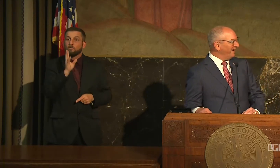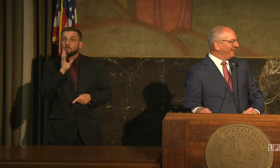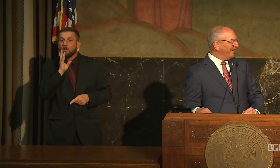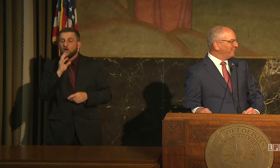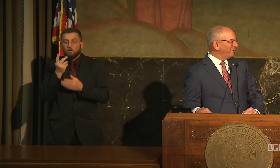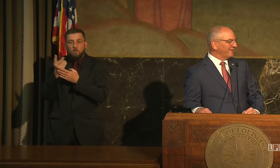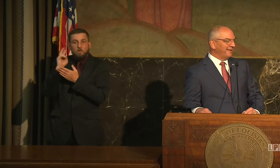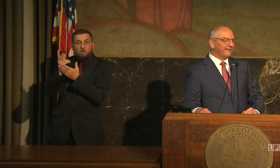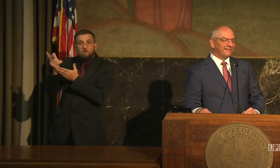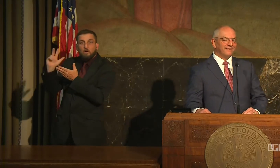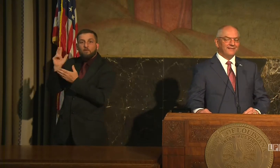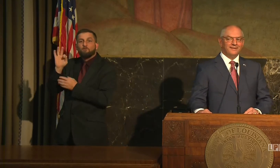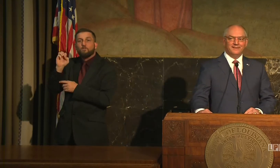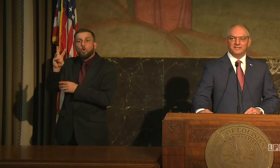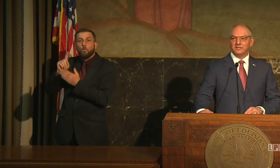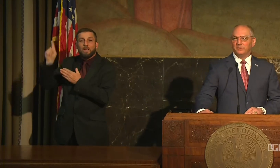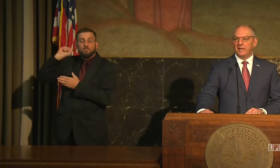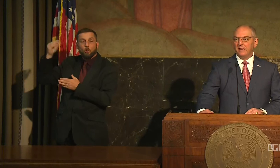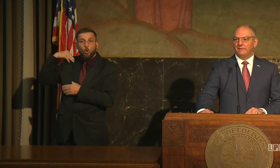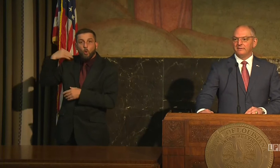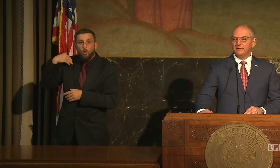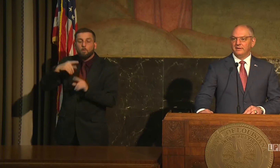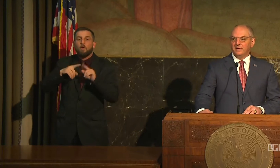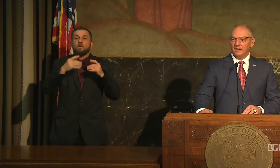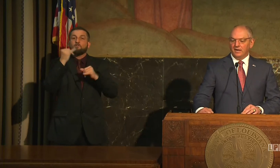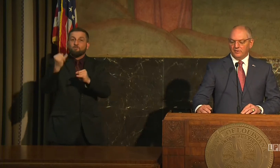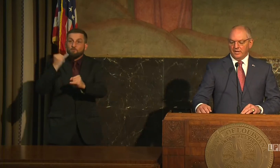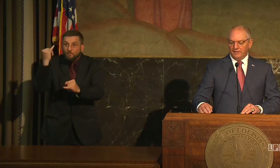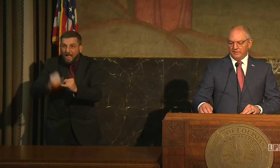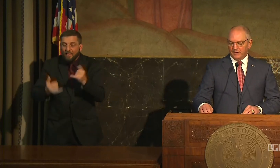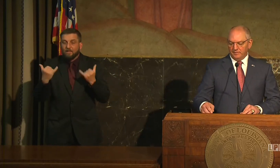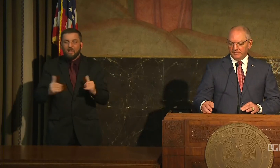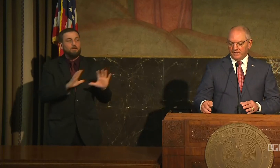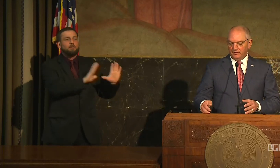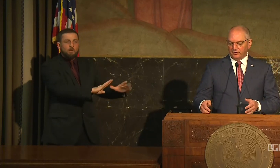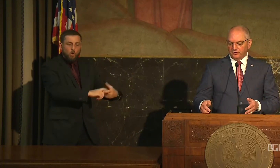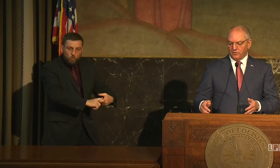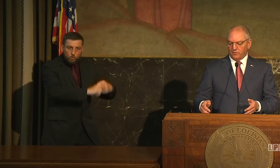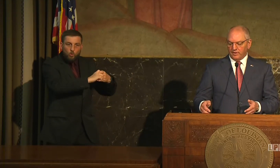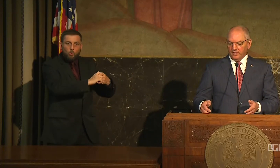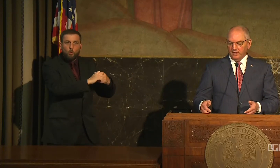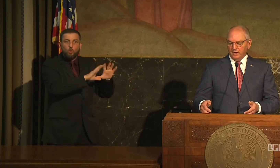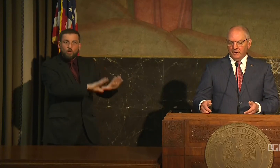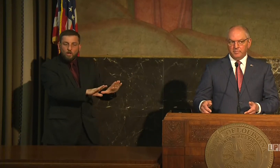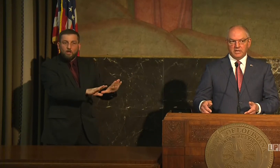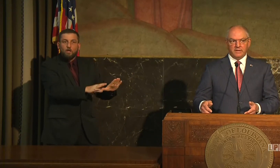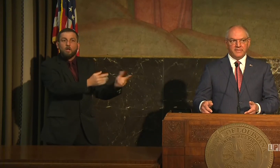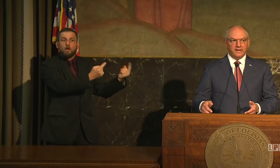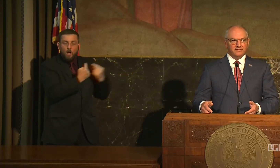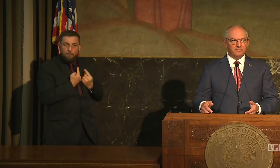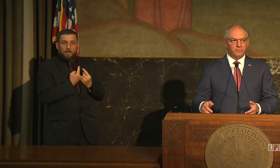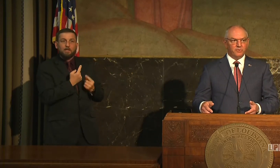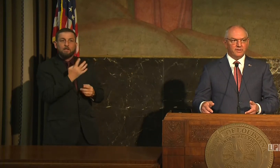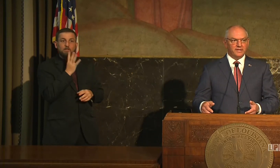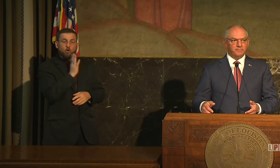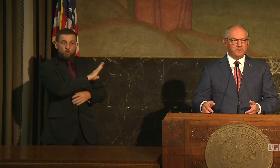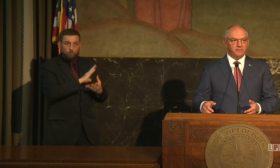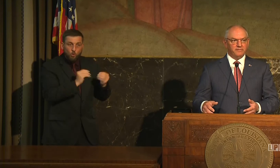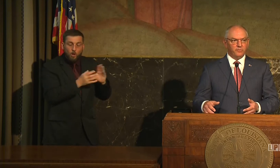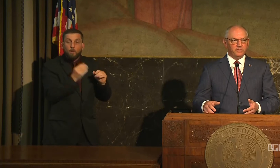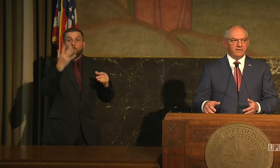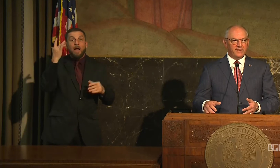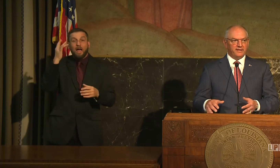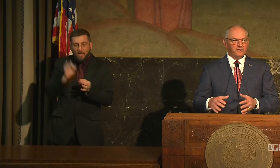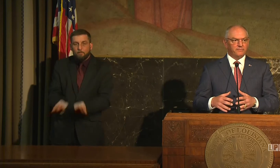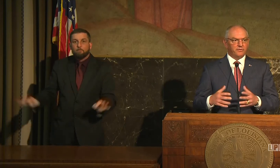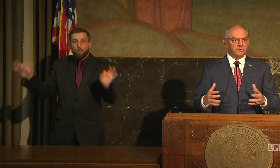we were finally able to get her to slow down long enough and come tell her story because I think it's important that the people